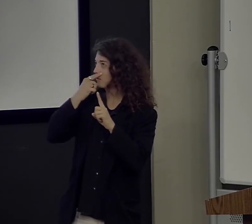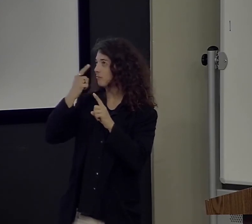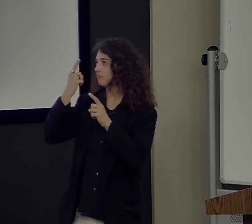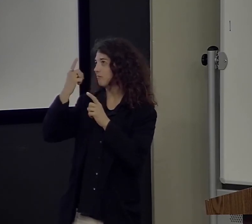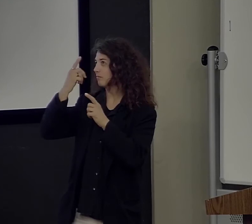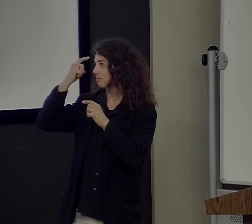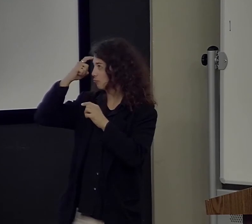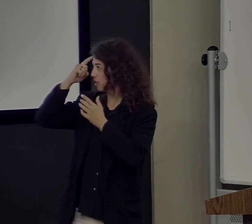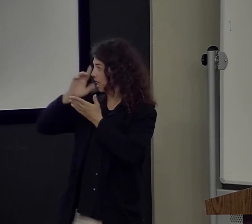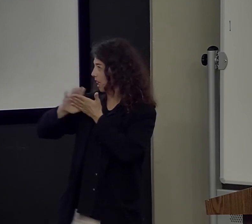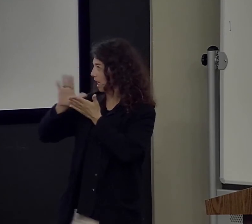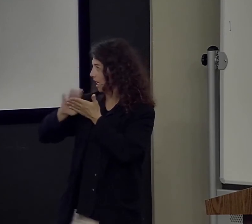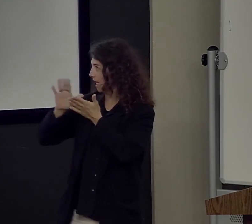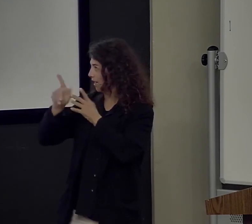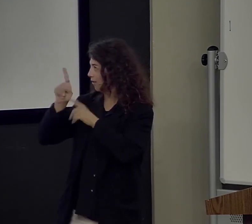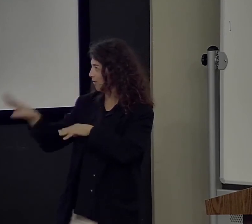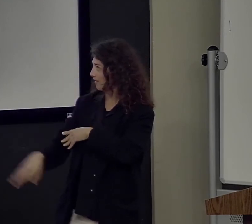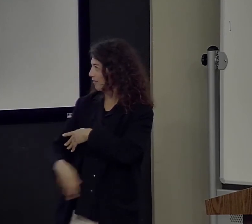REM,